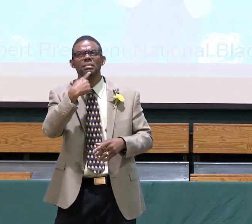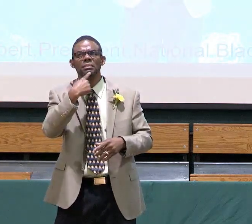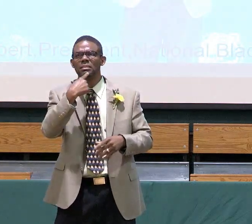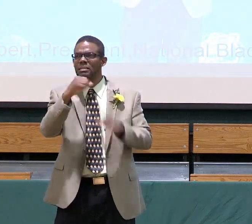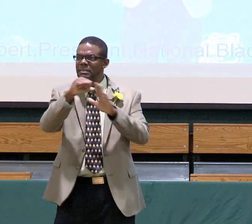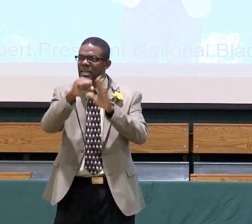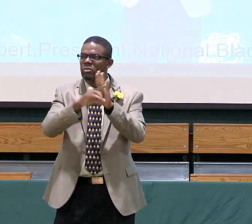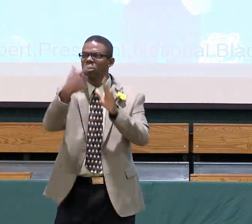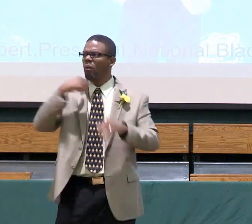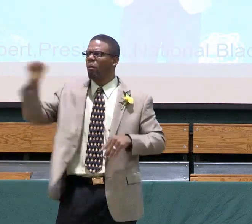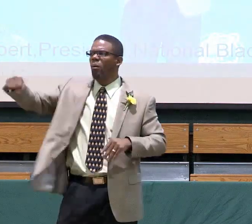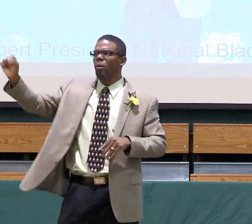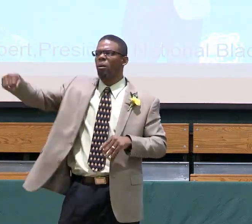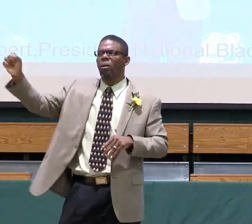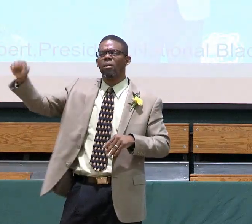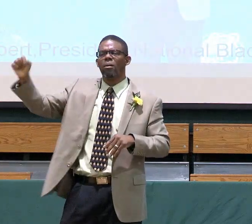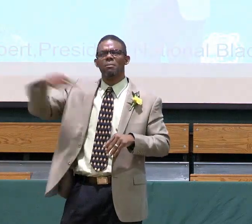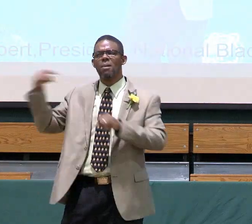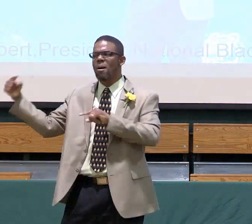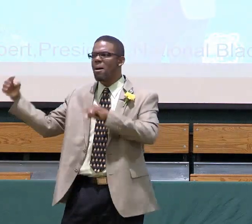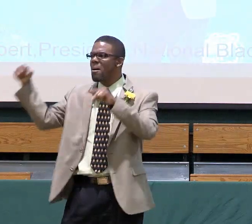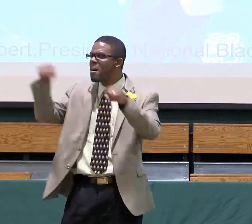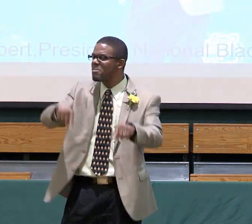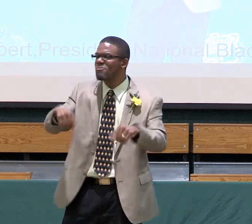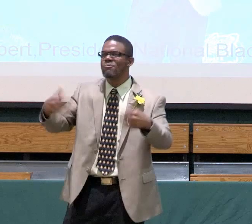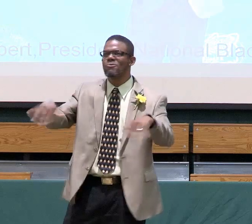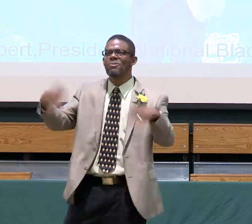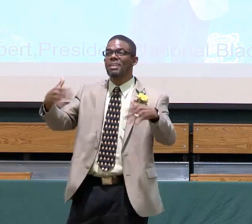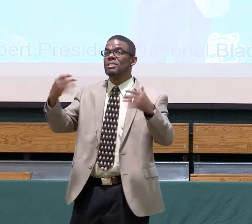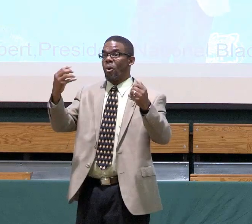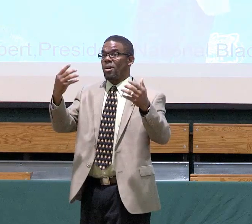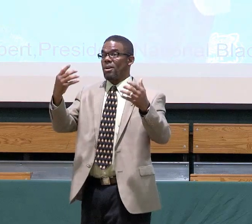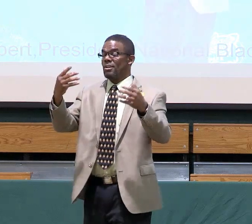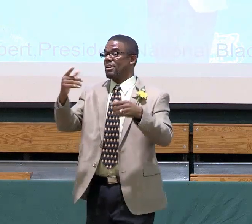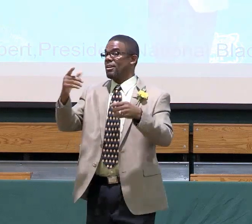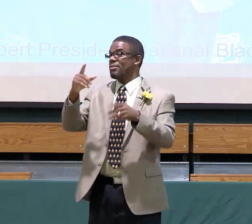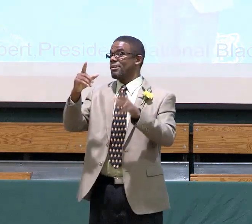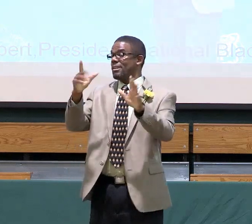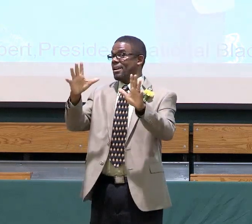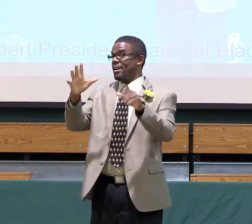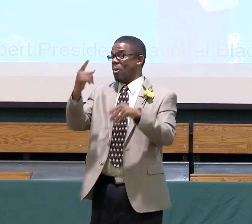I miss them so much. I said, yes, I do too. I'm so happy to be able to come here.